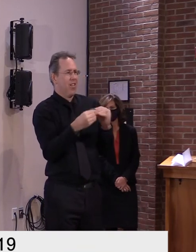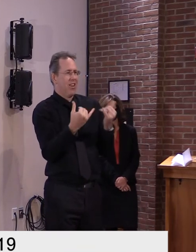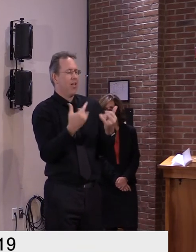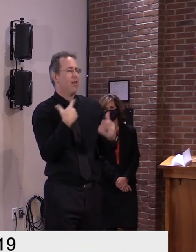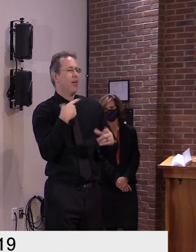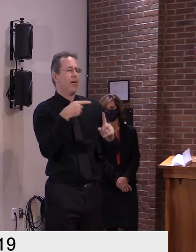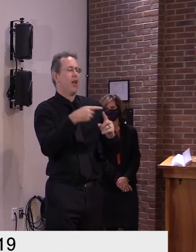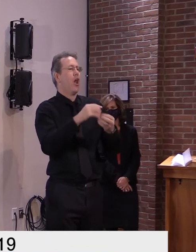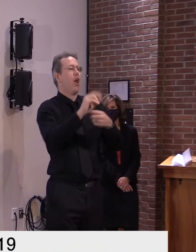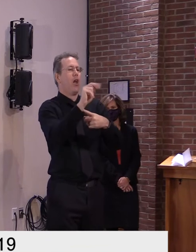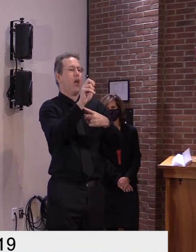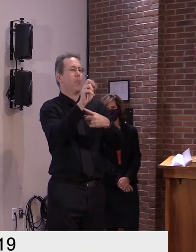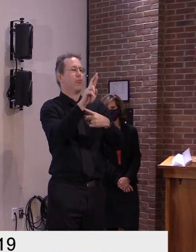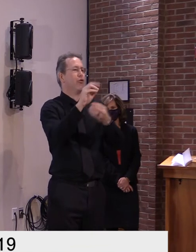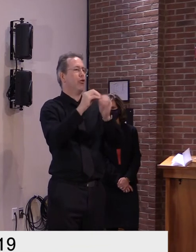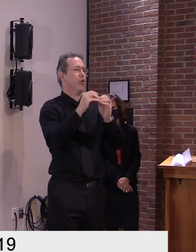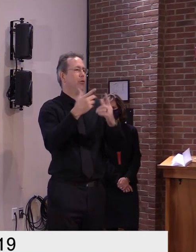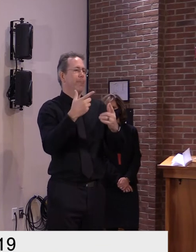Thank you very much.